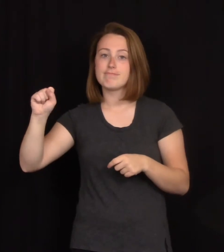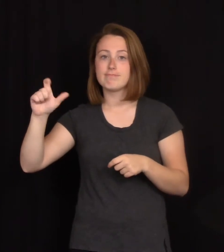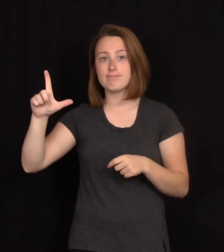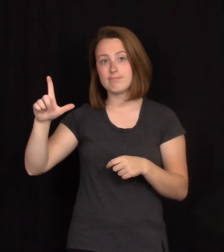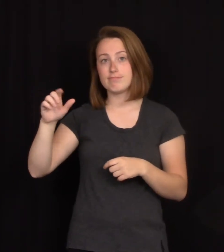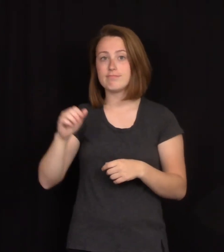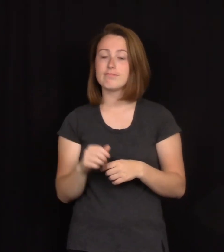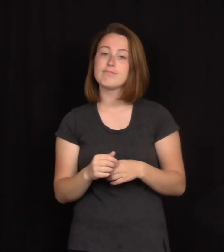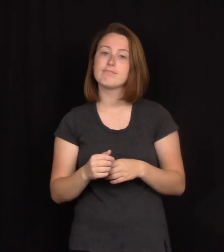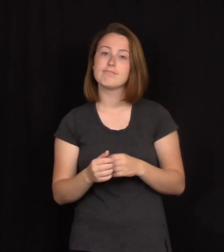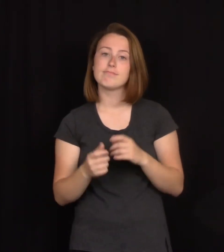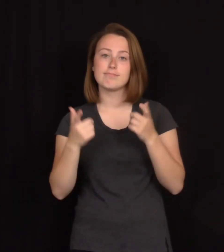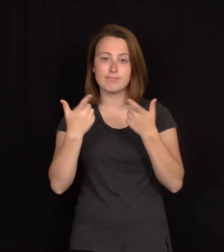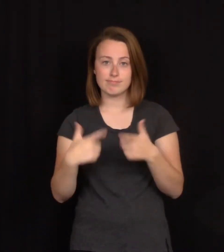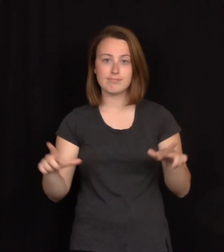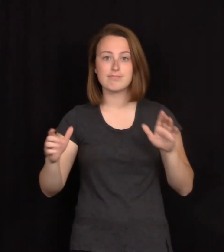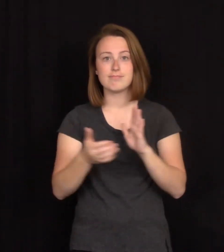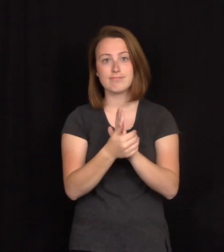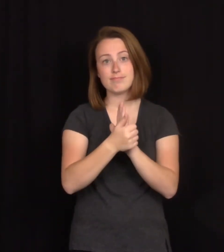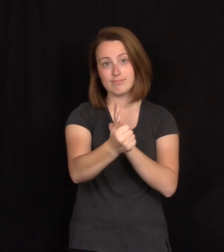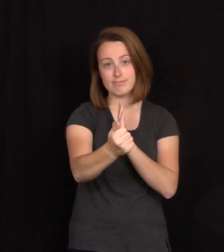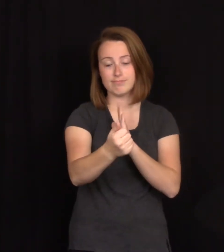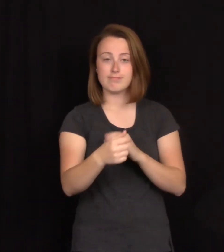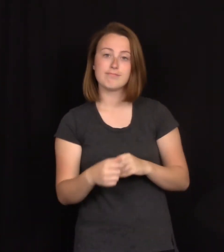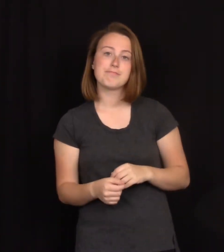to practice my ASL skills.